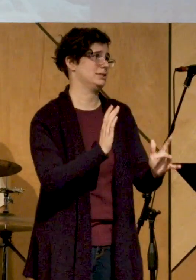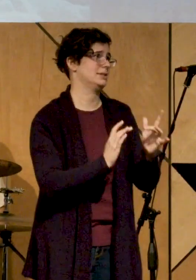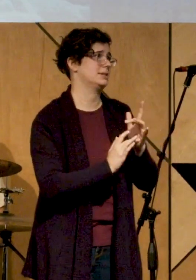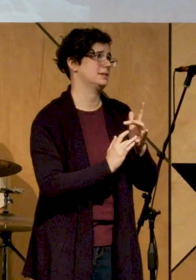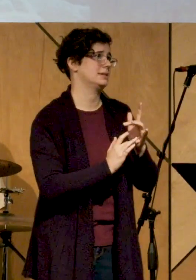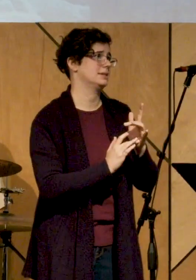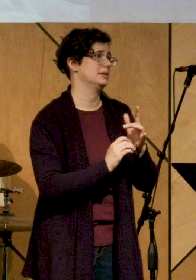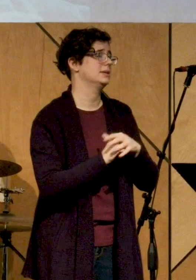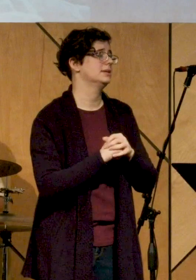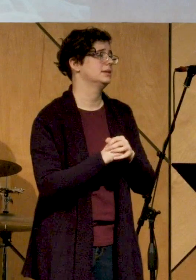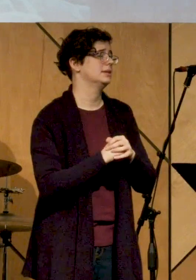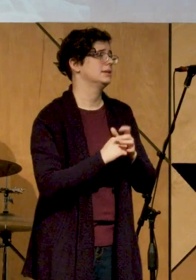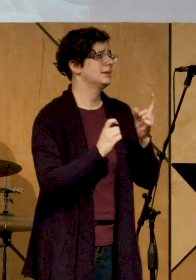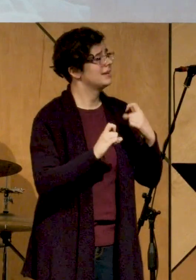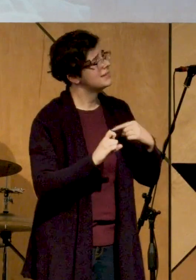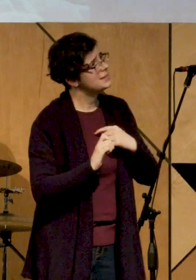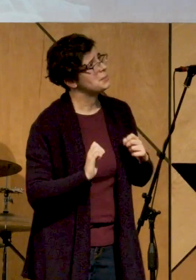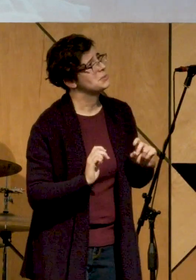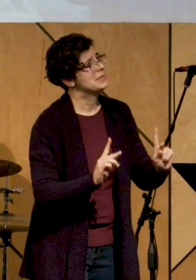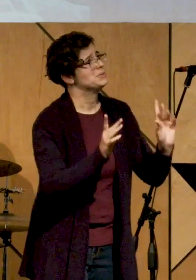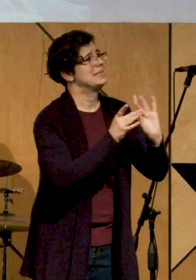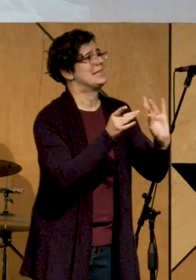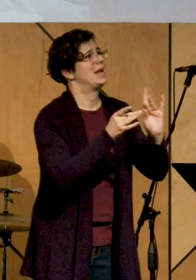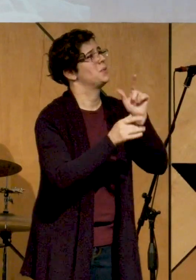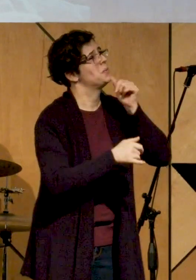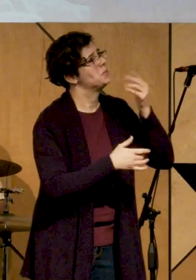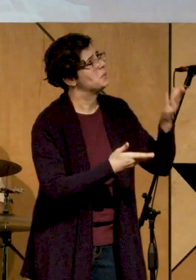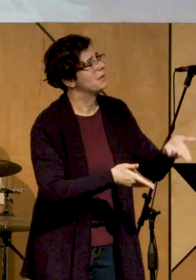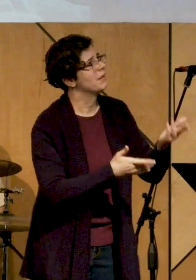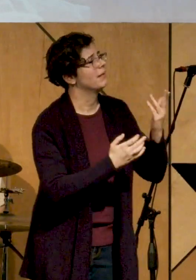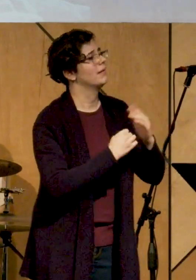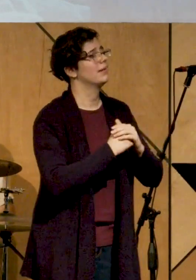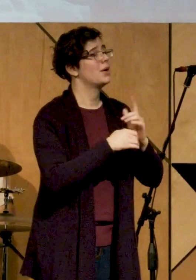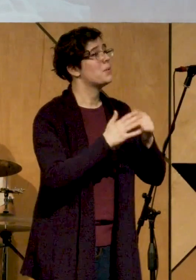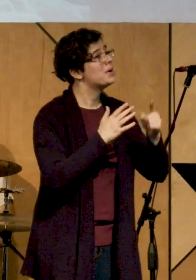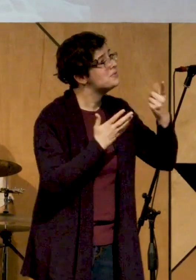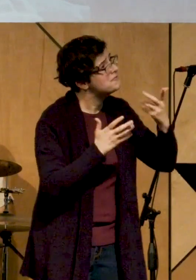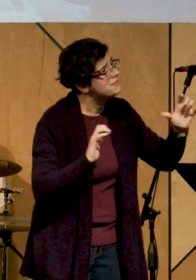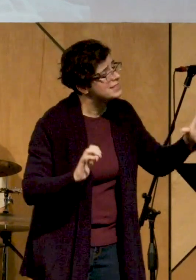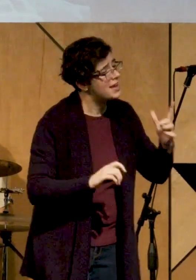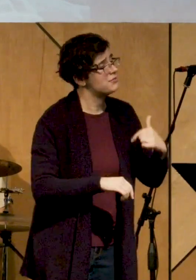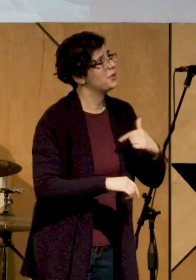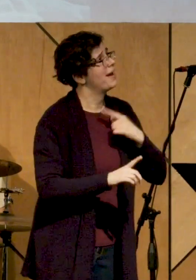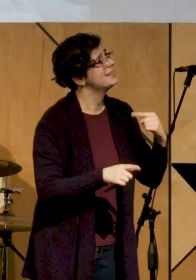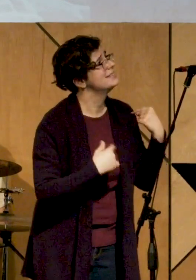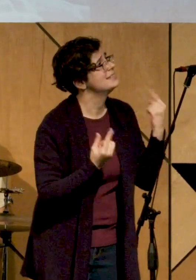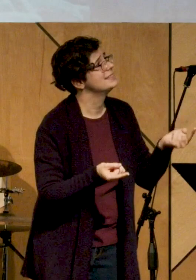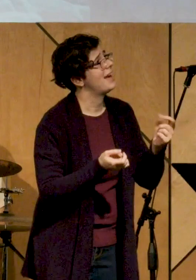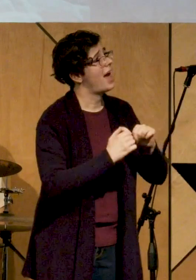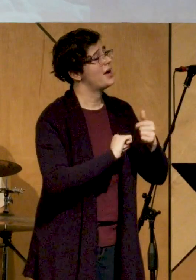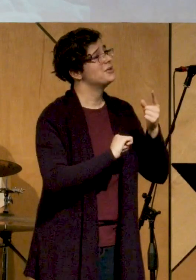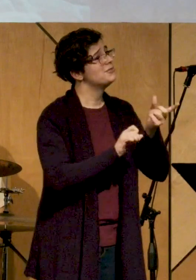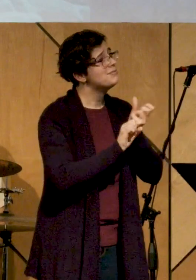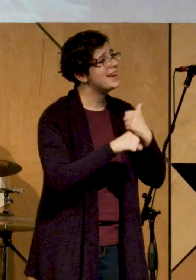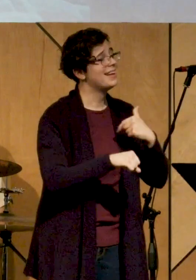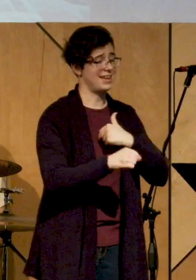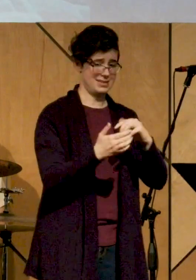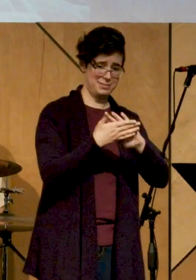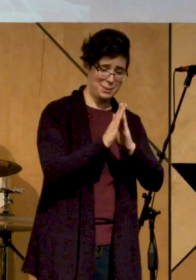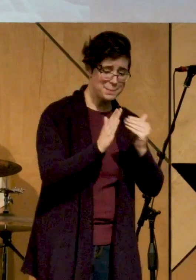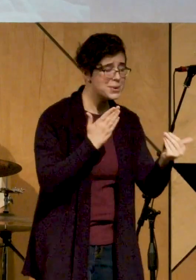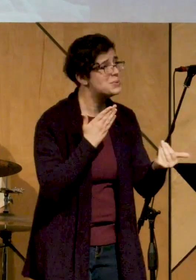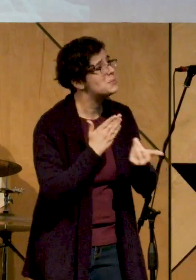Would you give us opportunities to say who Jesus is, what he has done for us, how he has made us